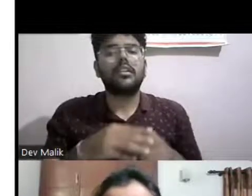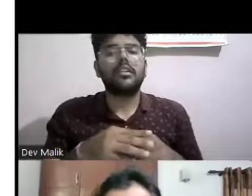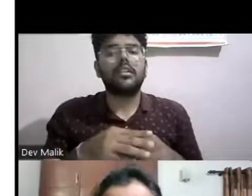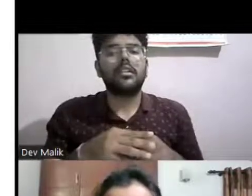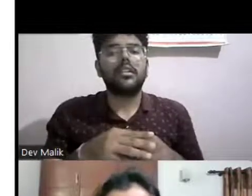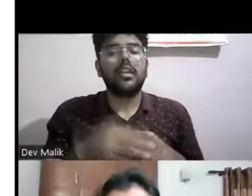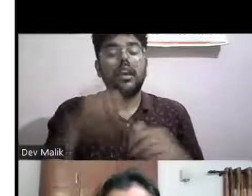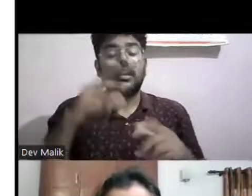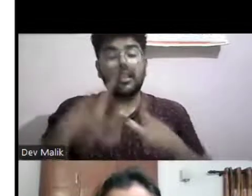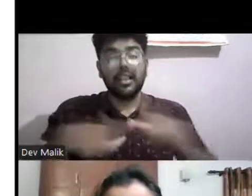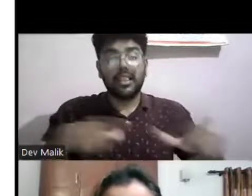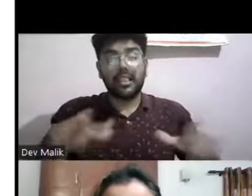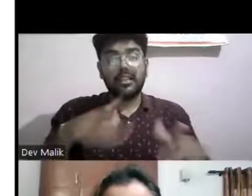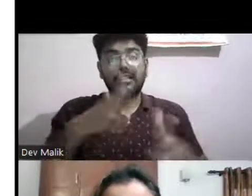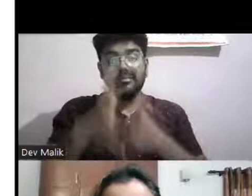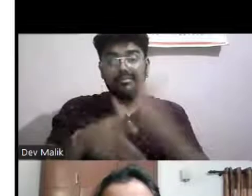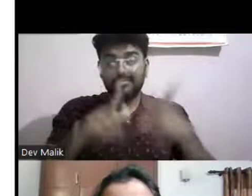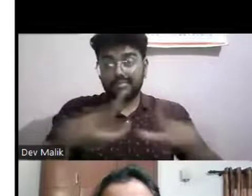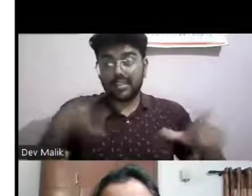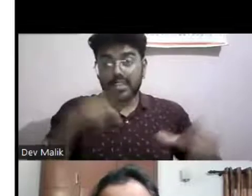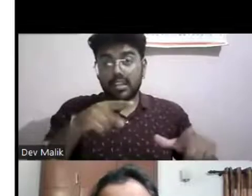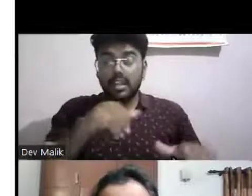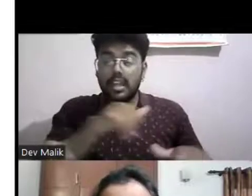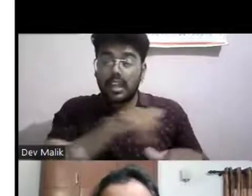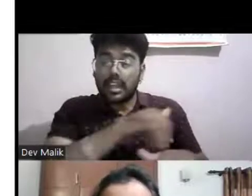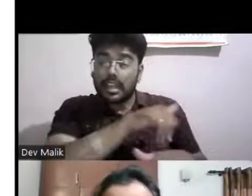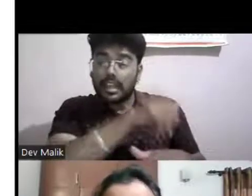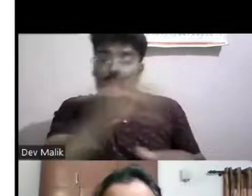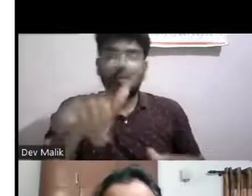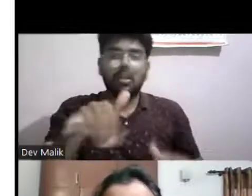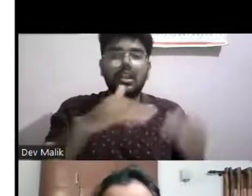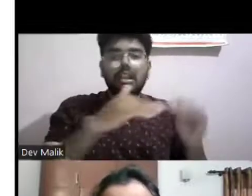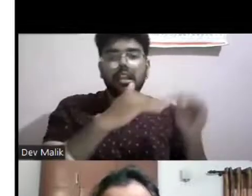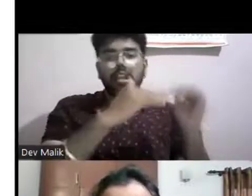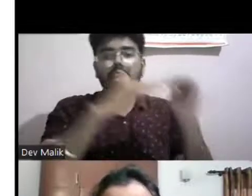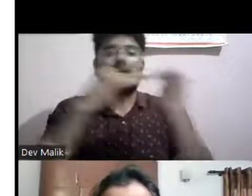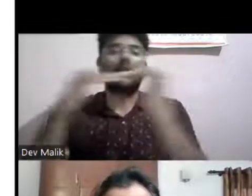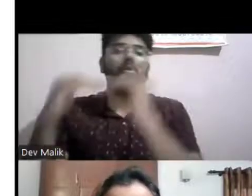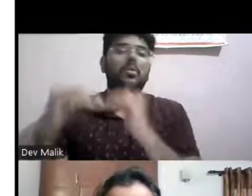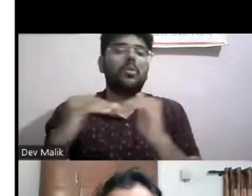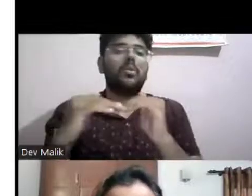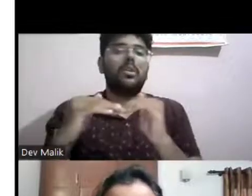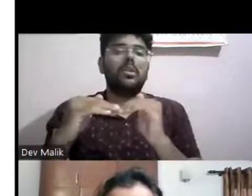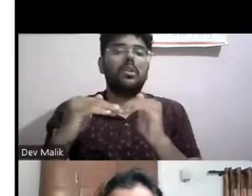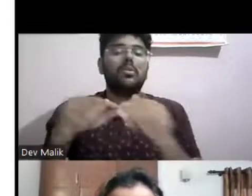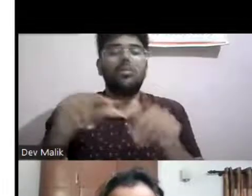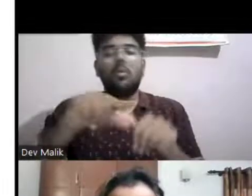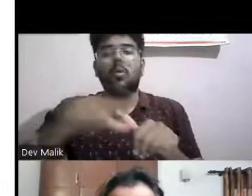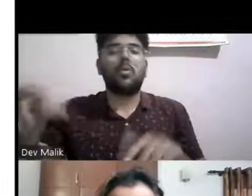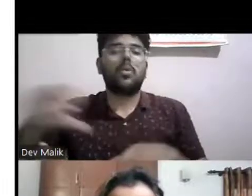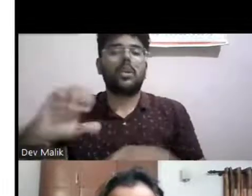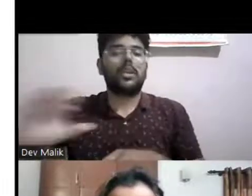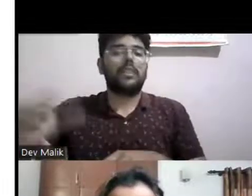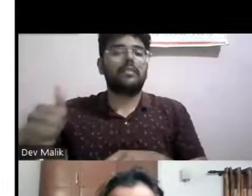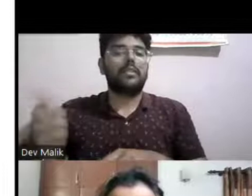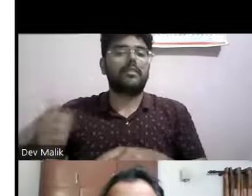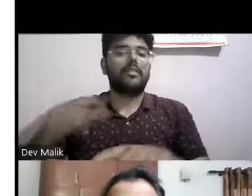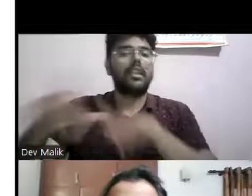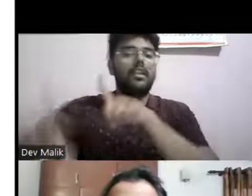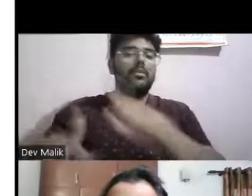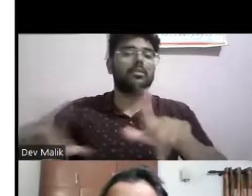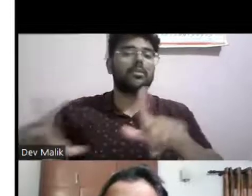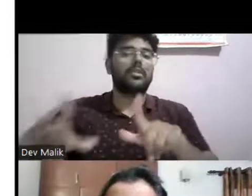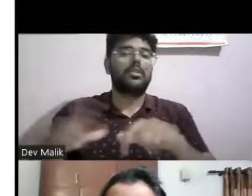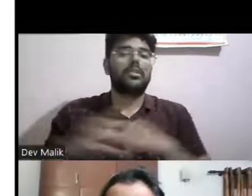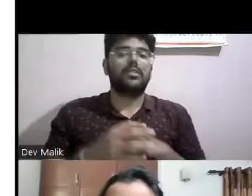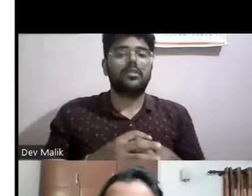proper language here. Indian Sign Language needs to get that status of a proper language here, and it's